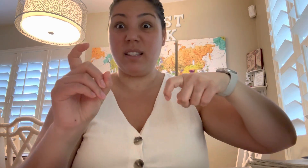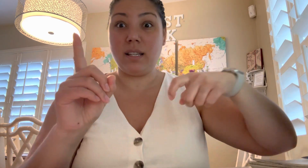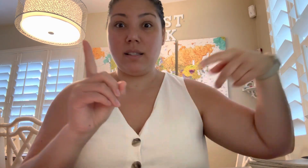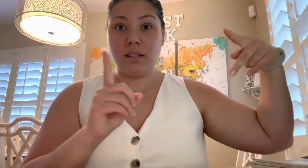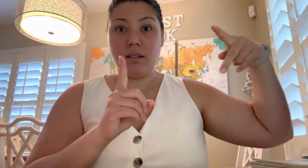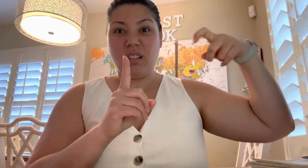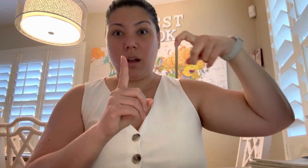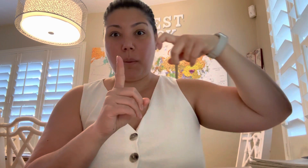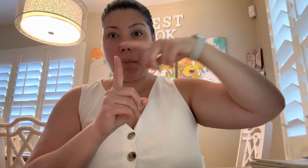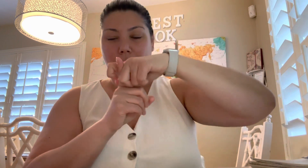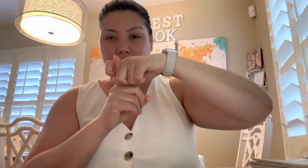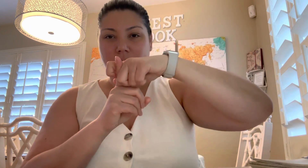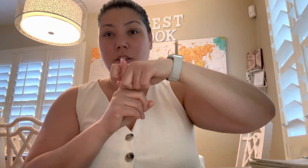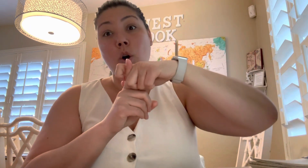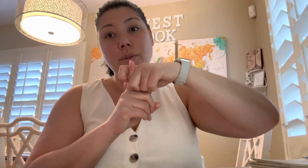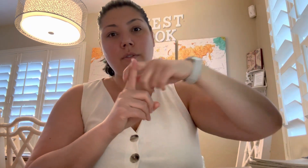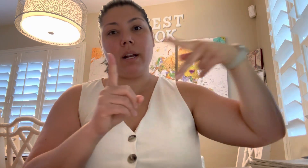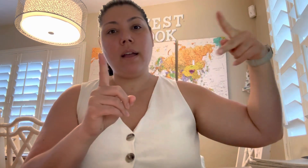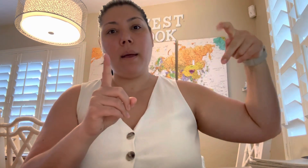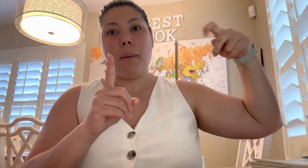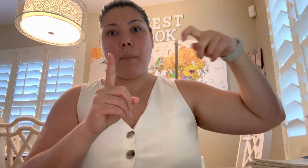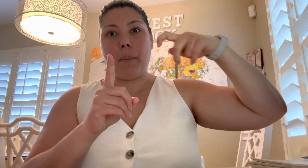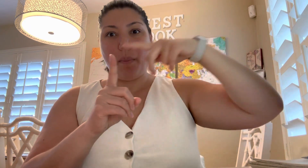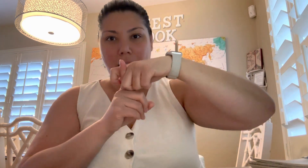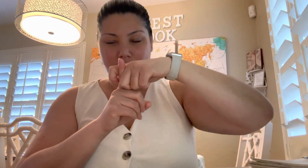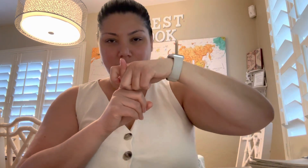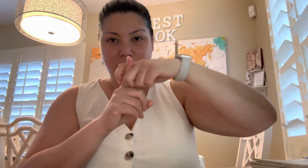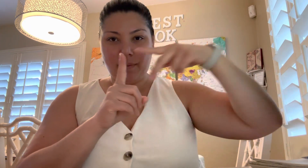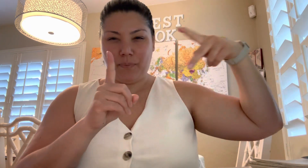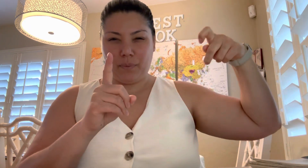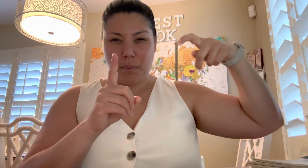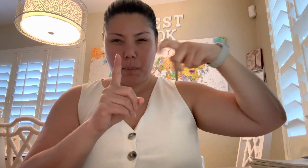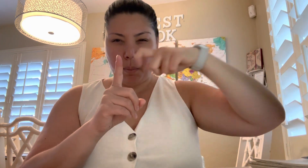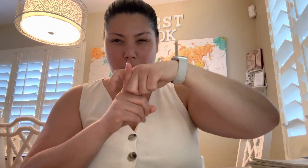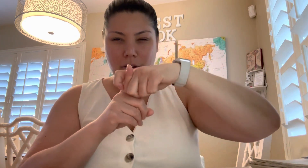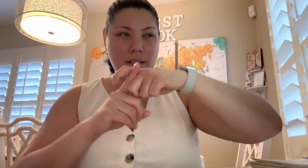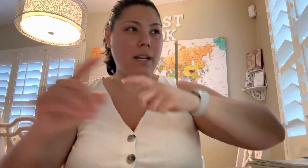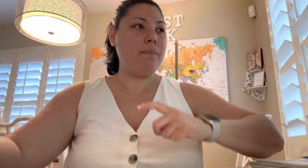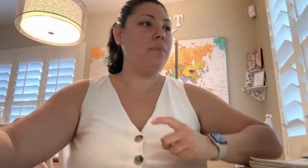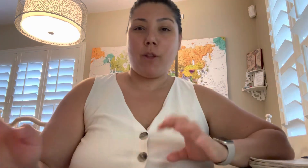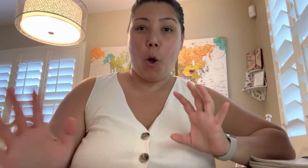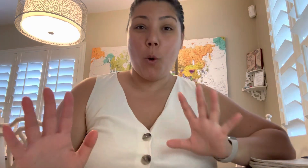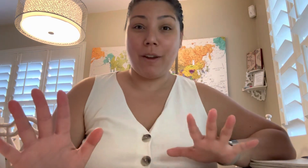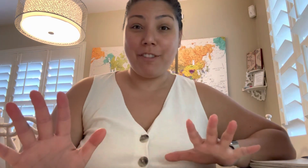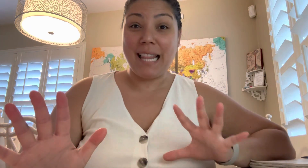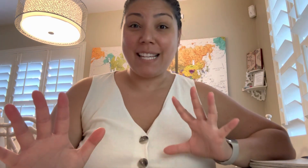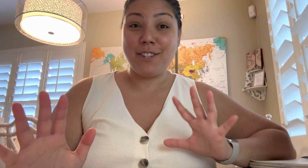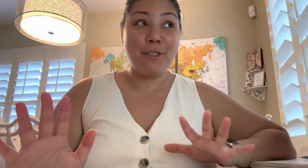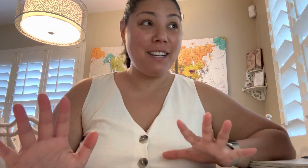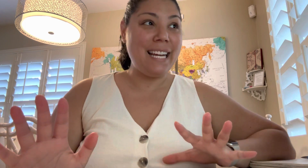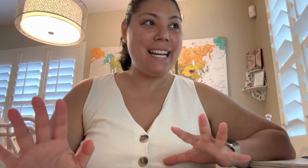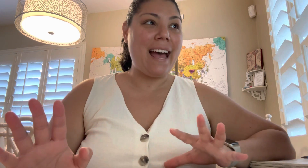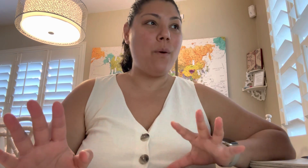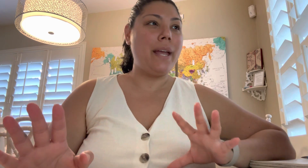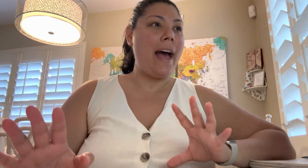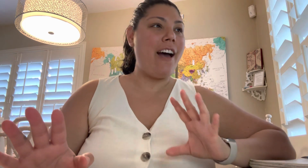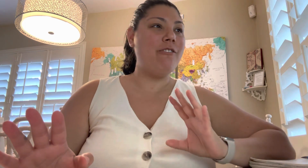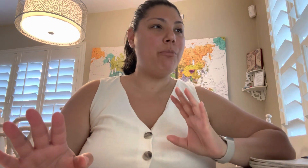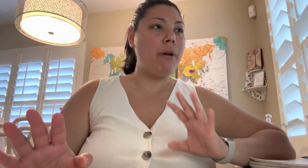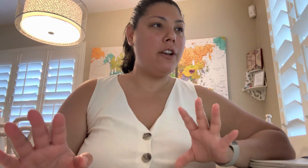is. Parasite, the host, right? Parasite. Okay, for the last three now, we have